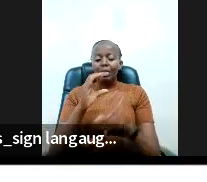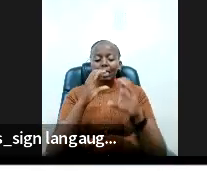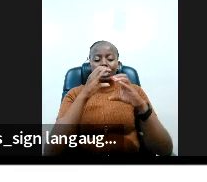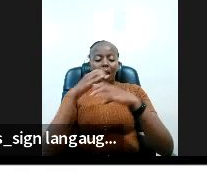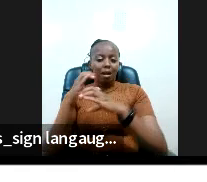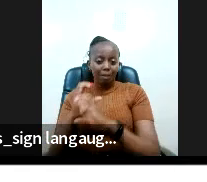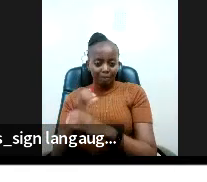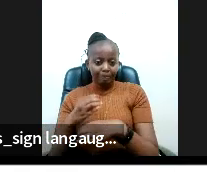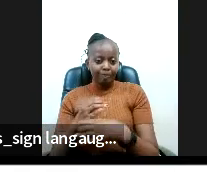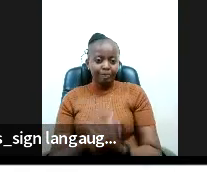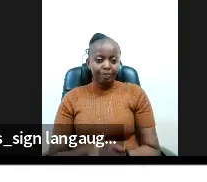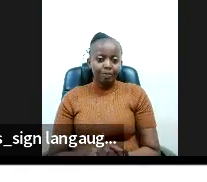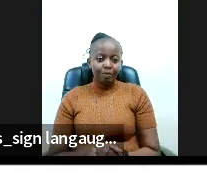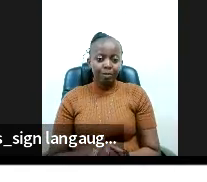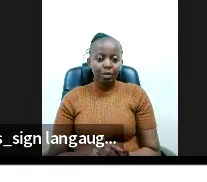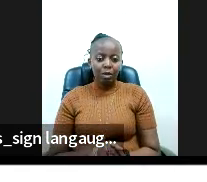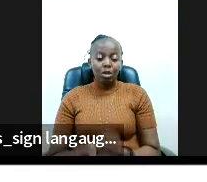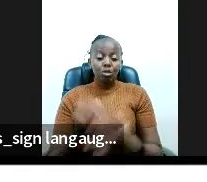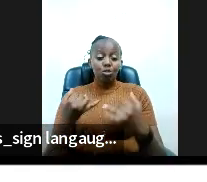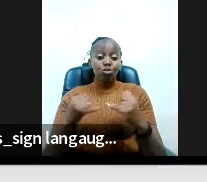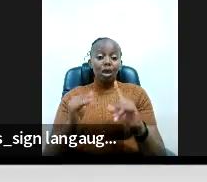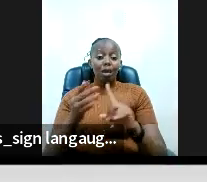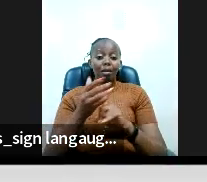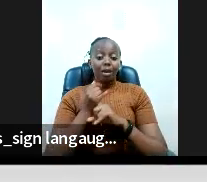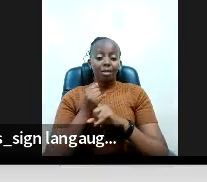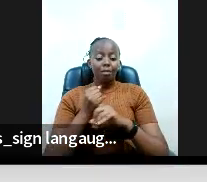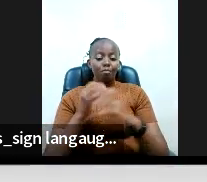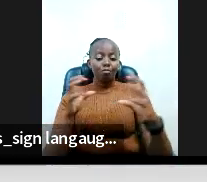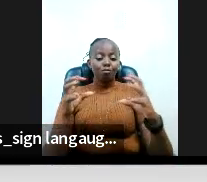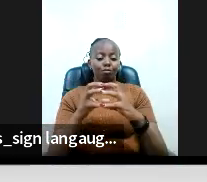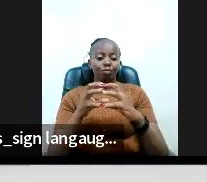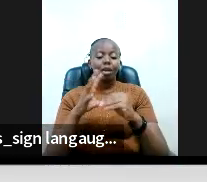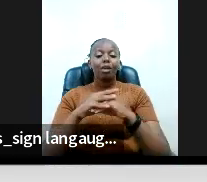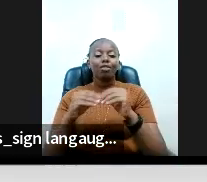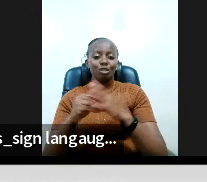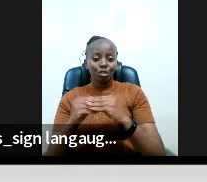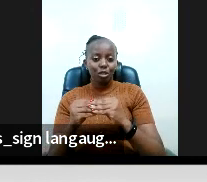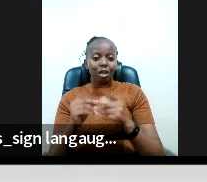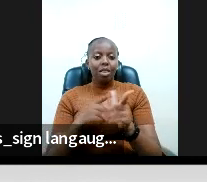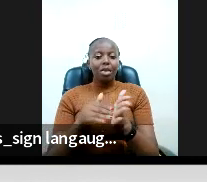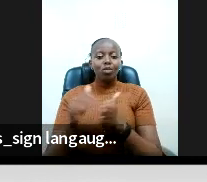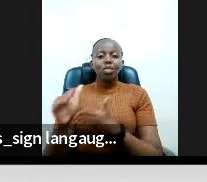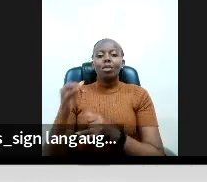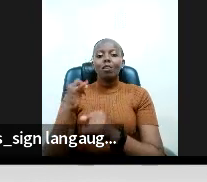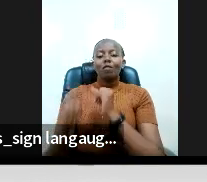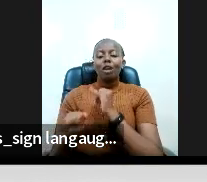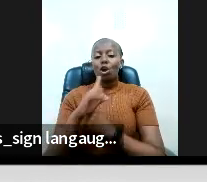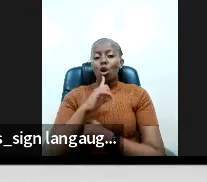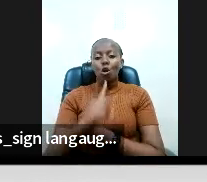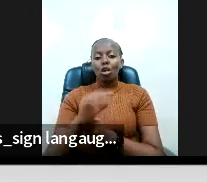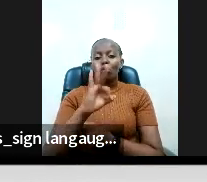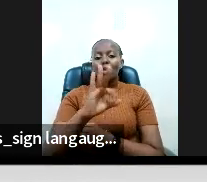scanner to perform socket creation. We send the final command to a 3D